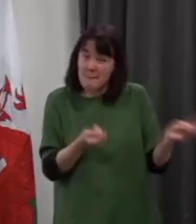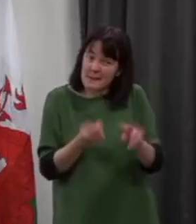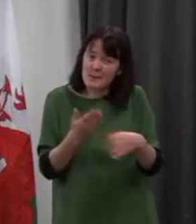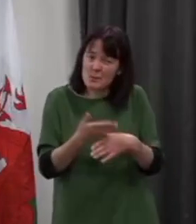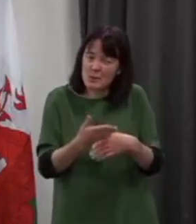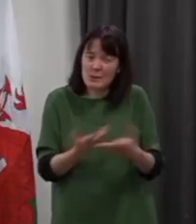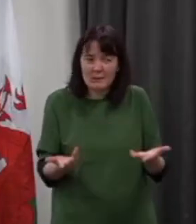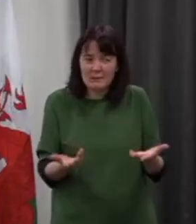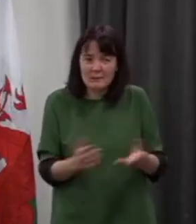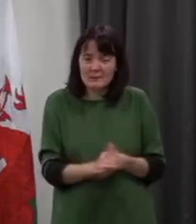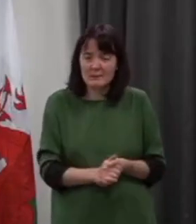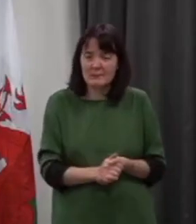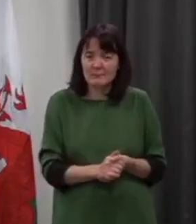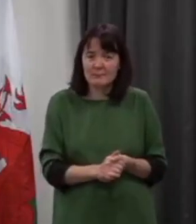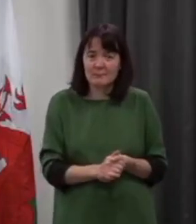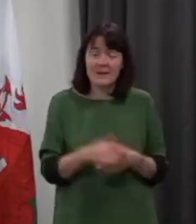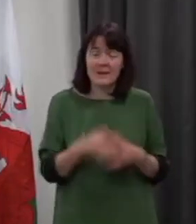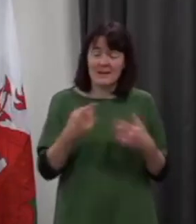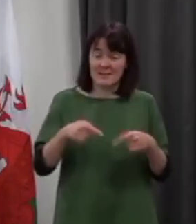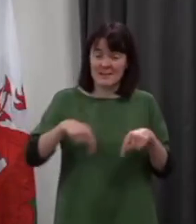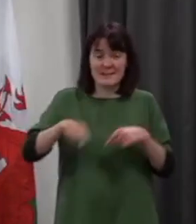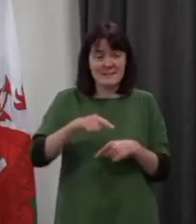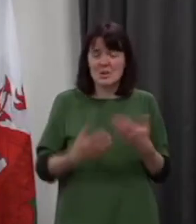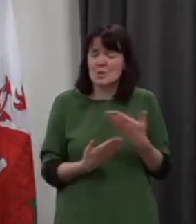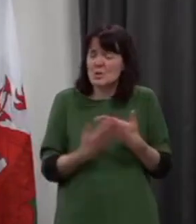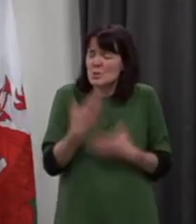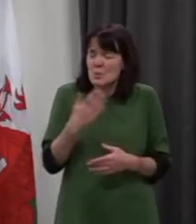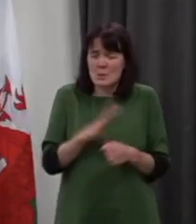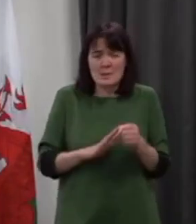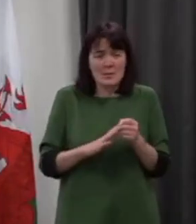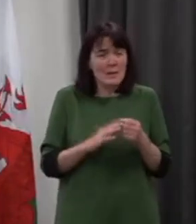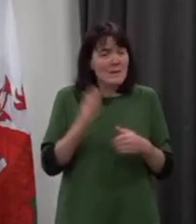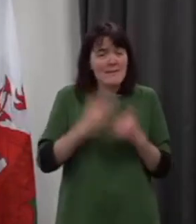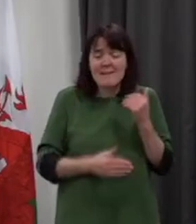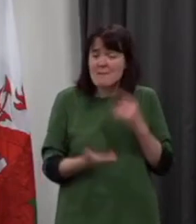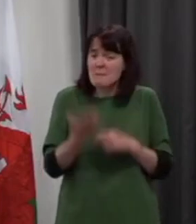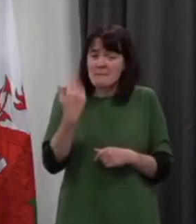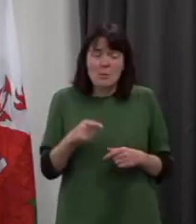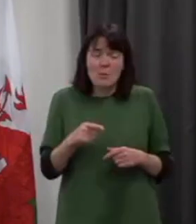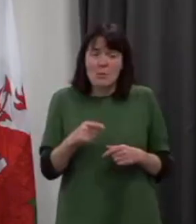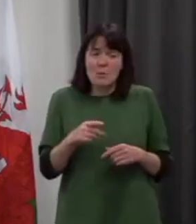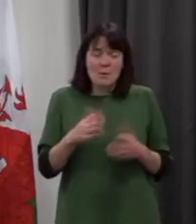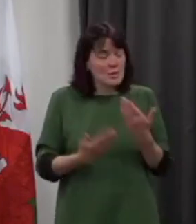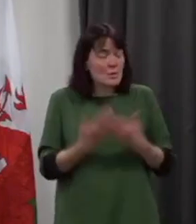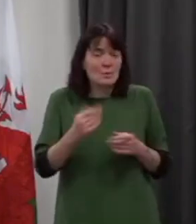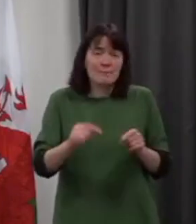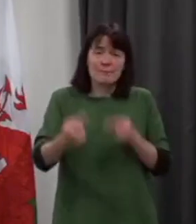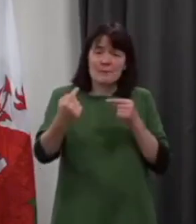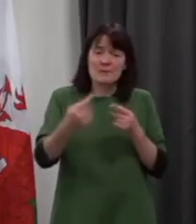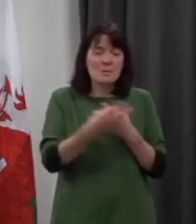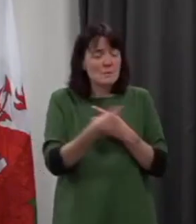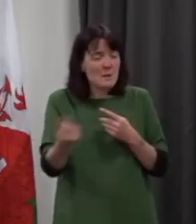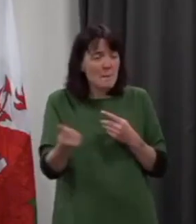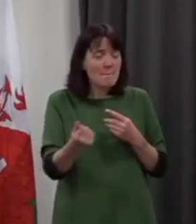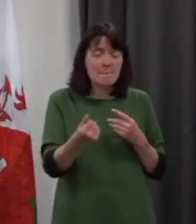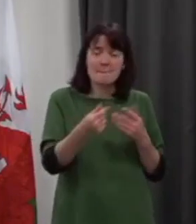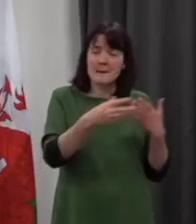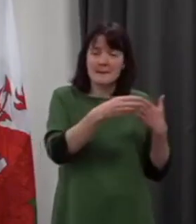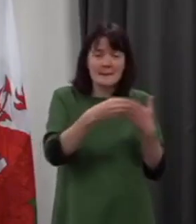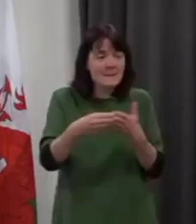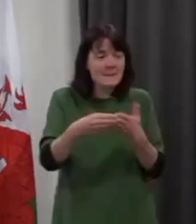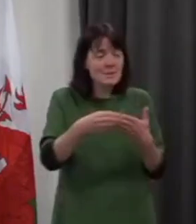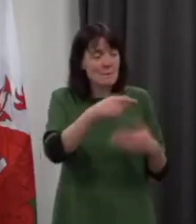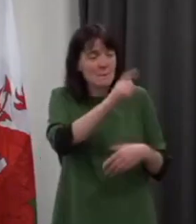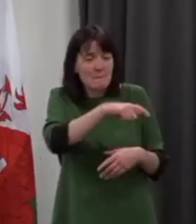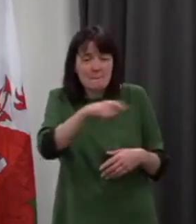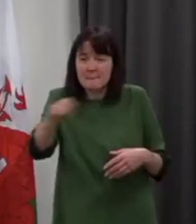because this is a challenge that we've never had to face before, and people with some of those leadership roles will have to be available as much as possible, even with different